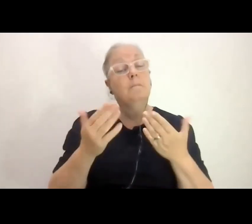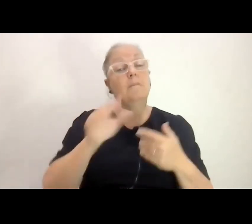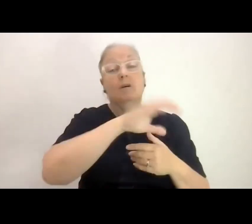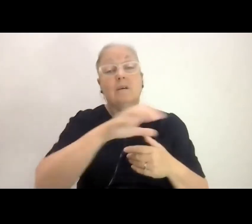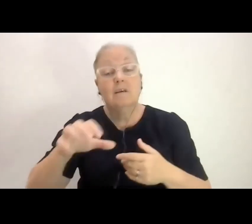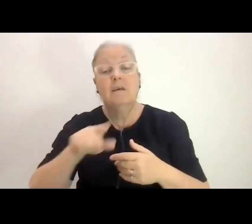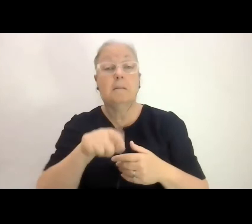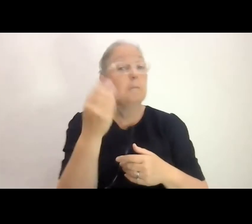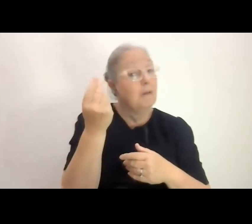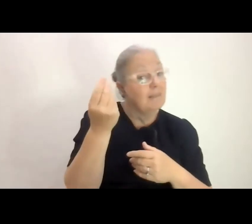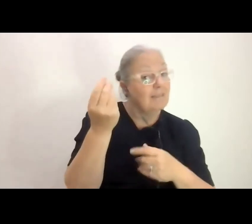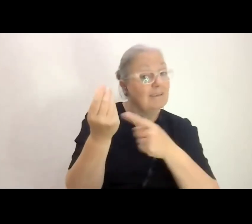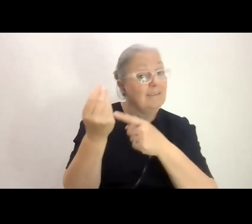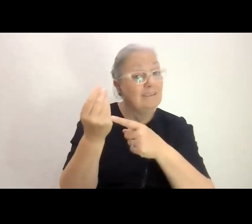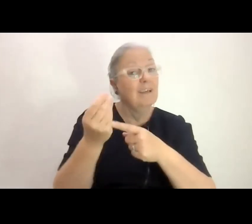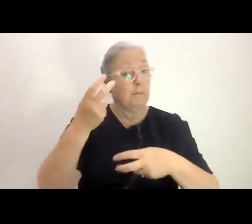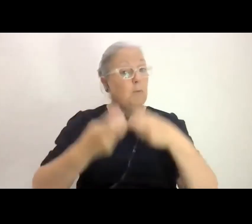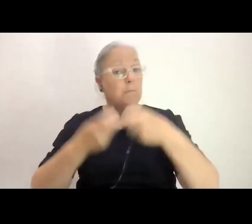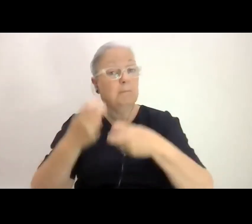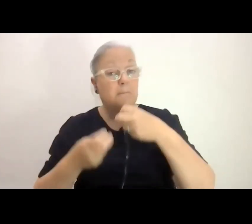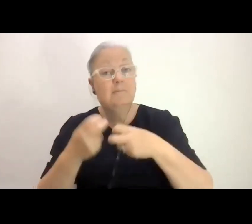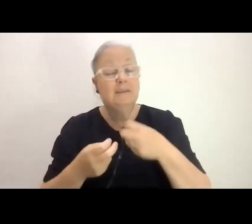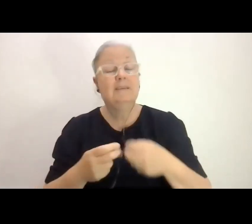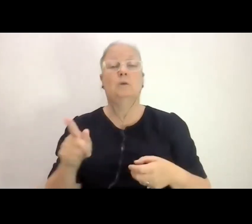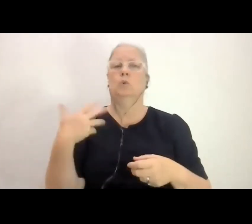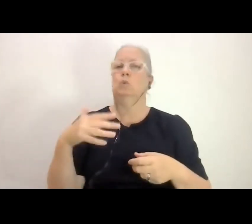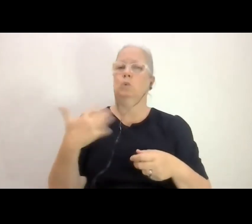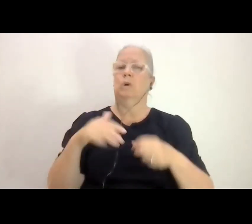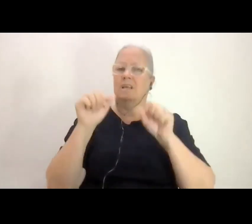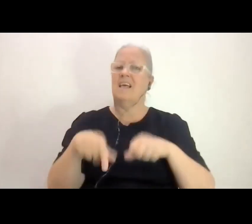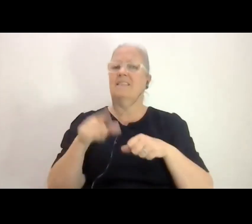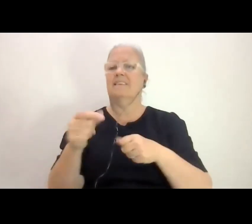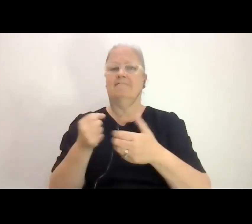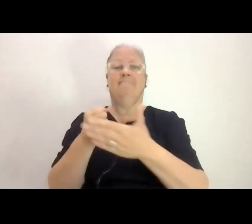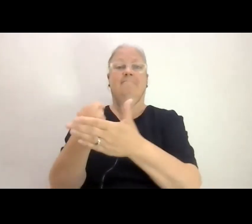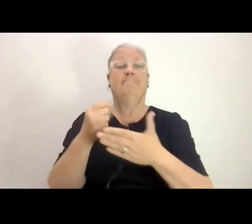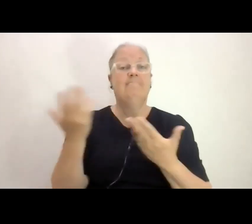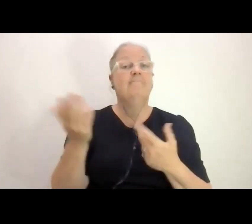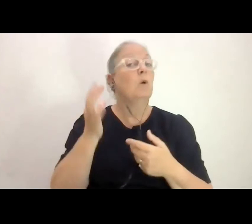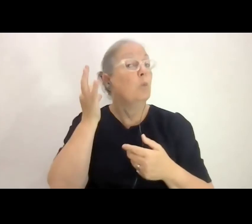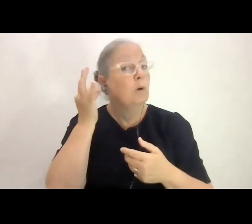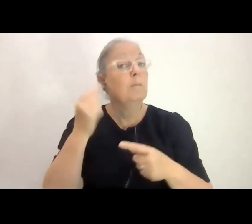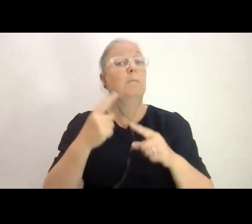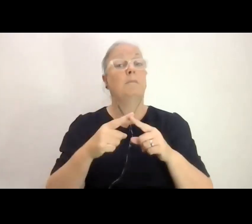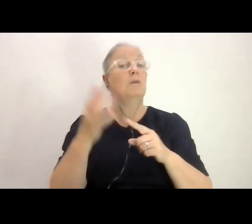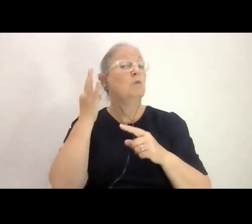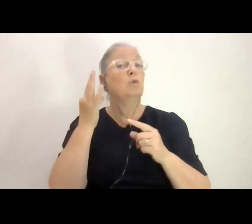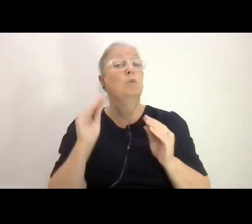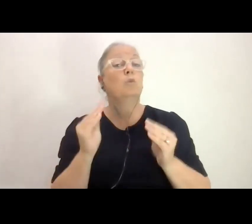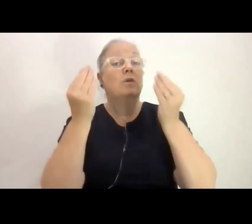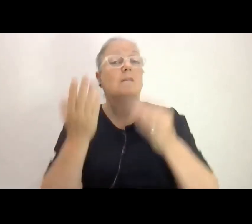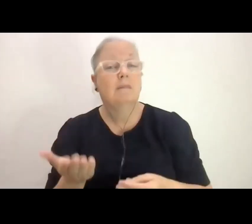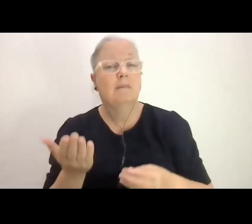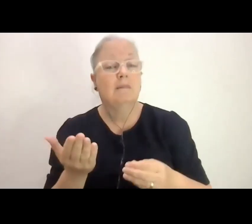economical factor and the challenges highly affect the women and girls to reach the proper